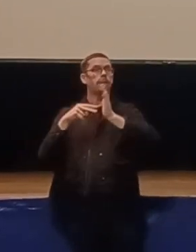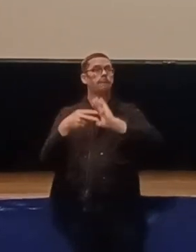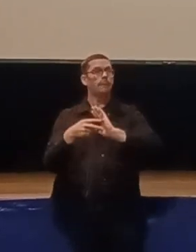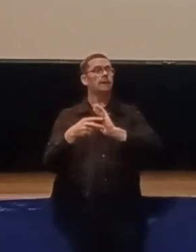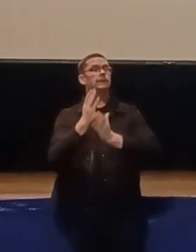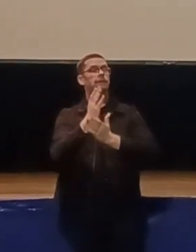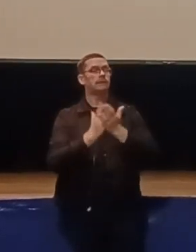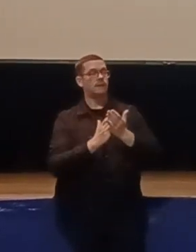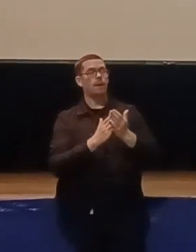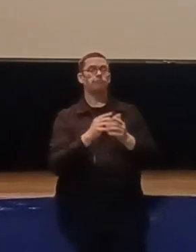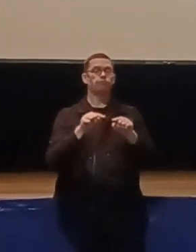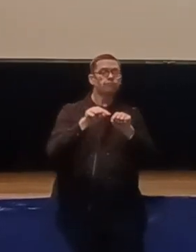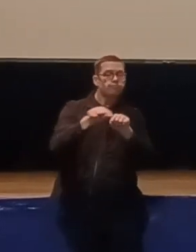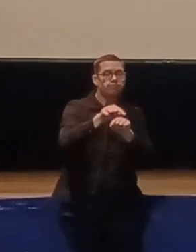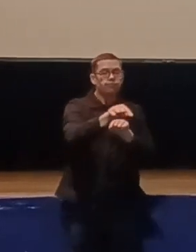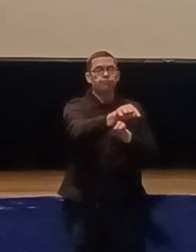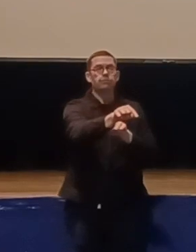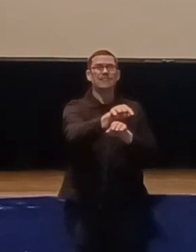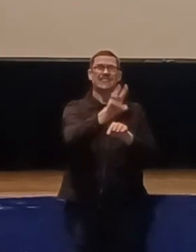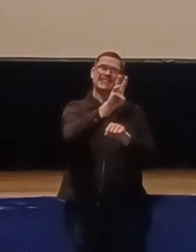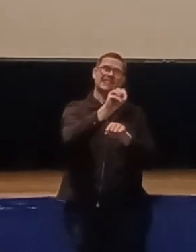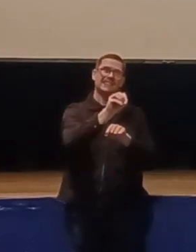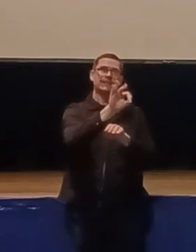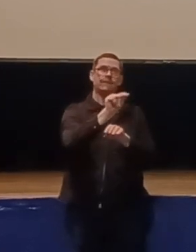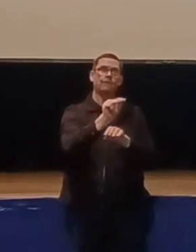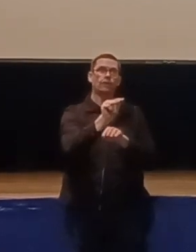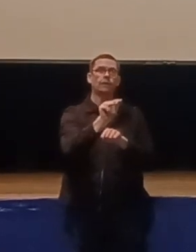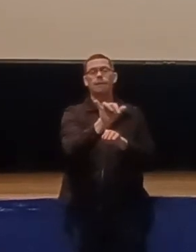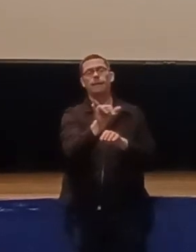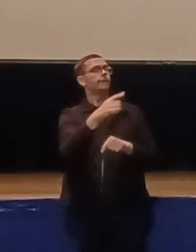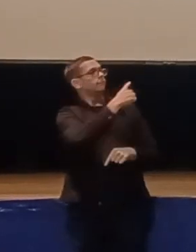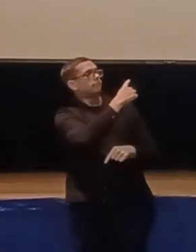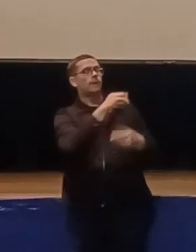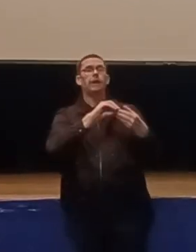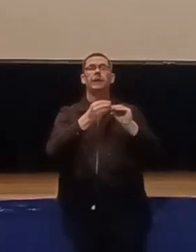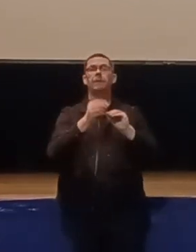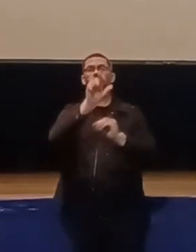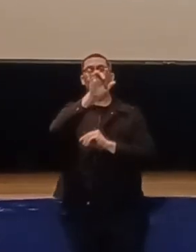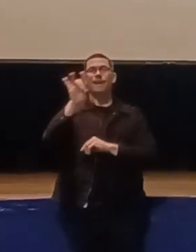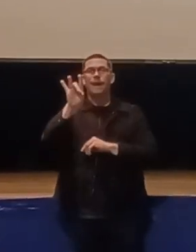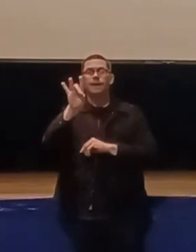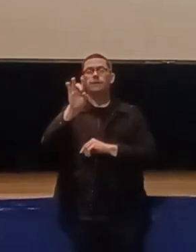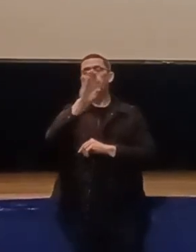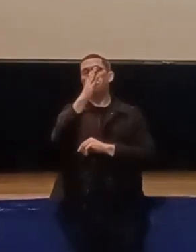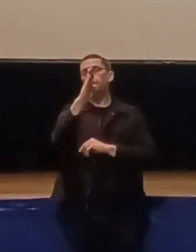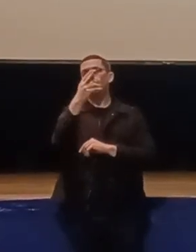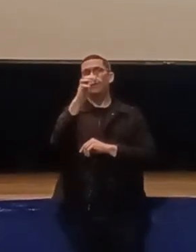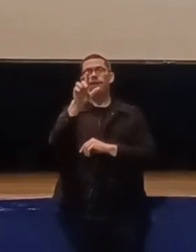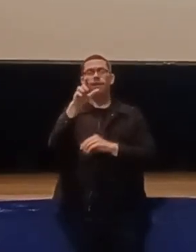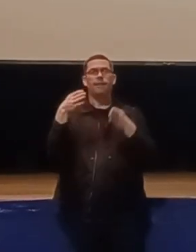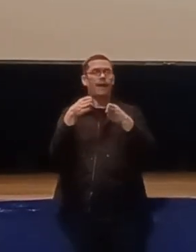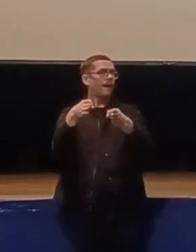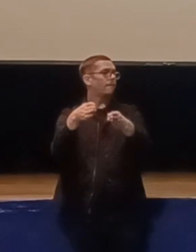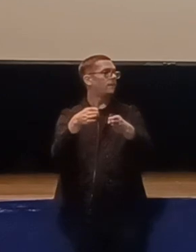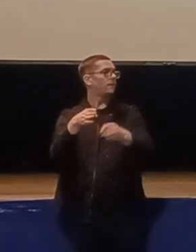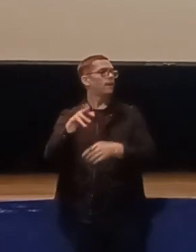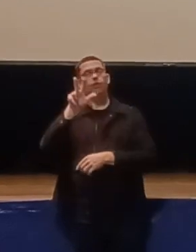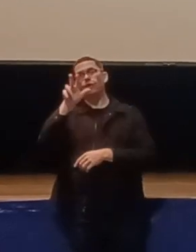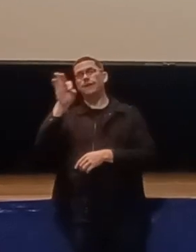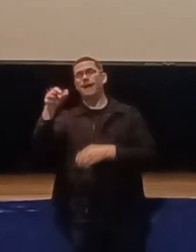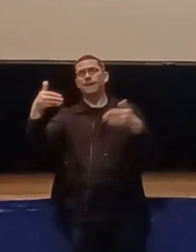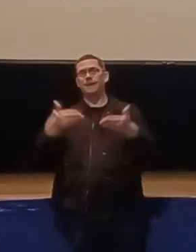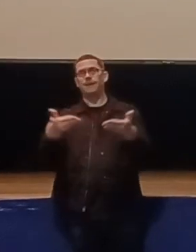some existing routes that run on 60-footers, like the number 28 up and down Blue Hill Ave, and the 39 here in JP.